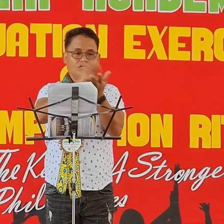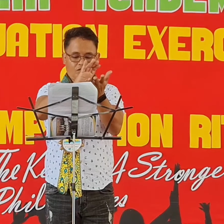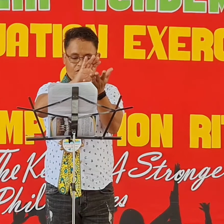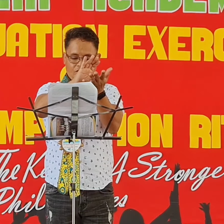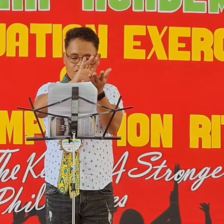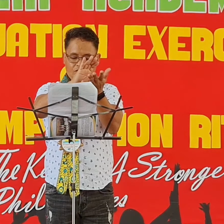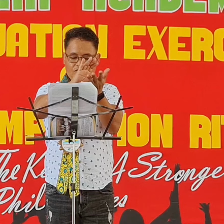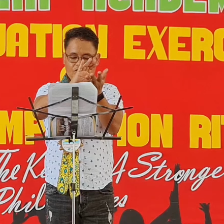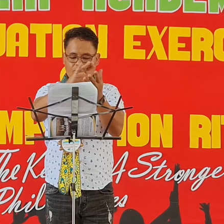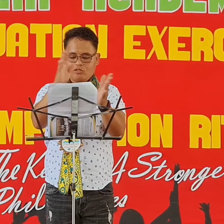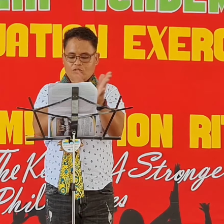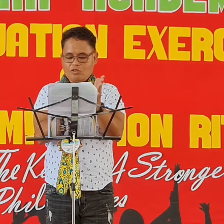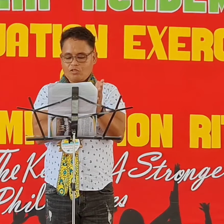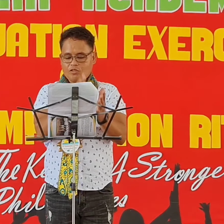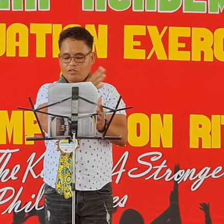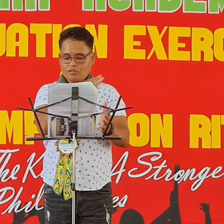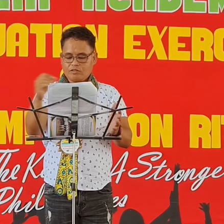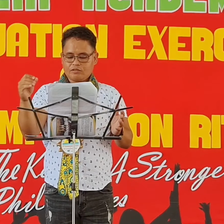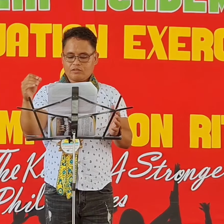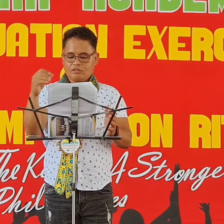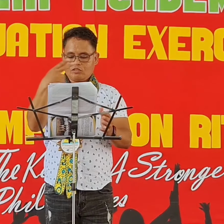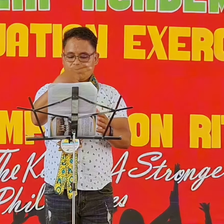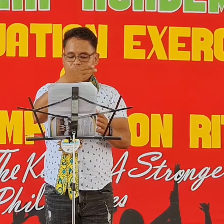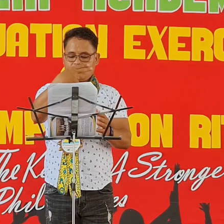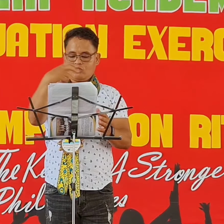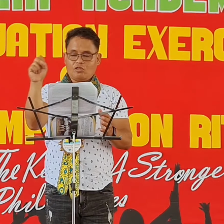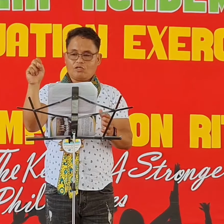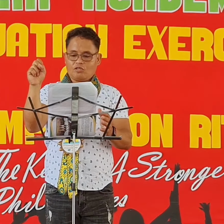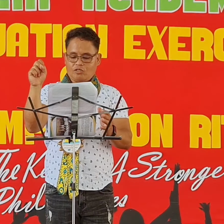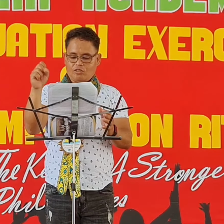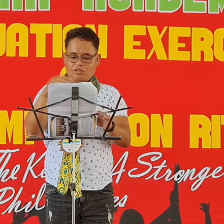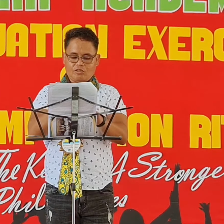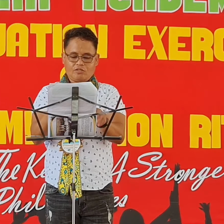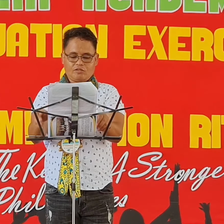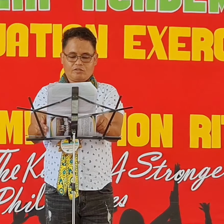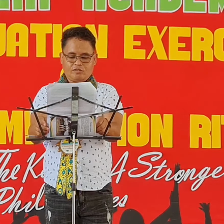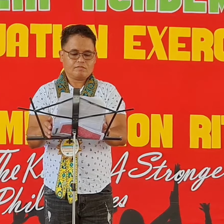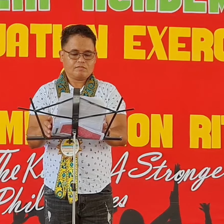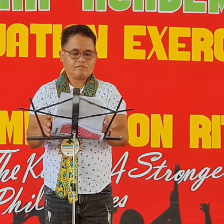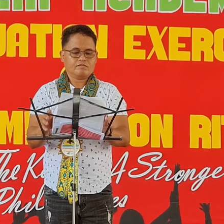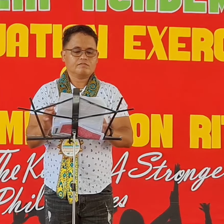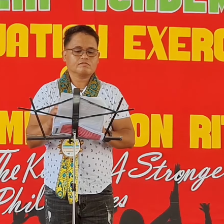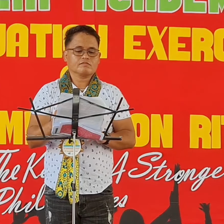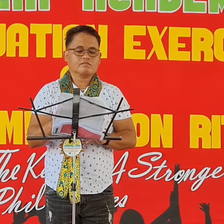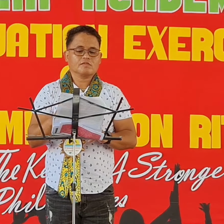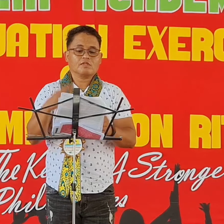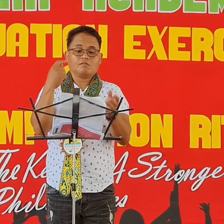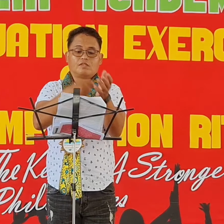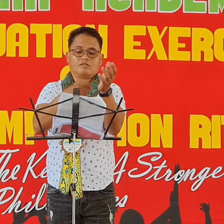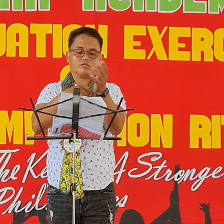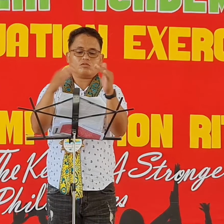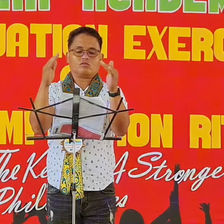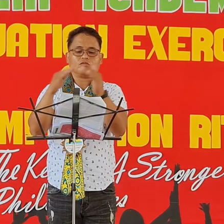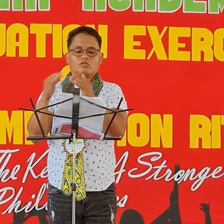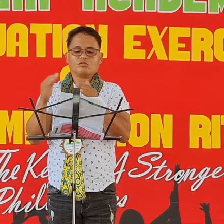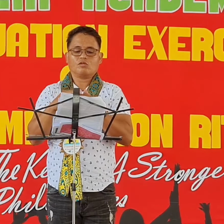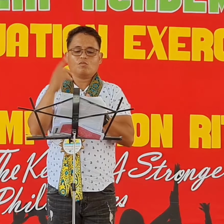At City Central School. And high school. At Tag Billeran City School.